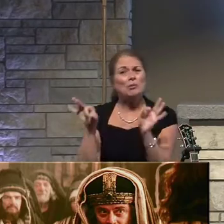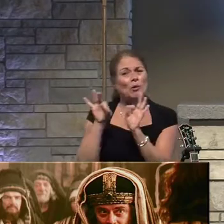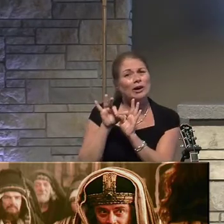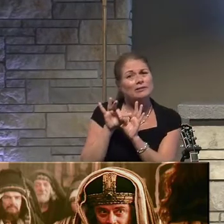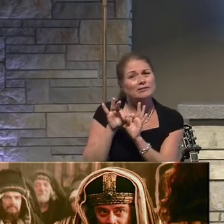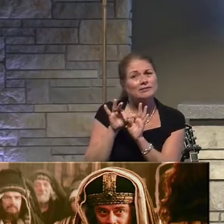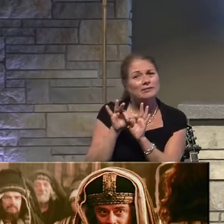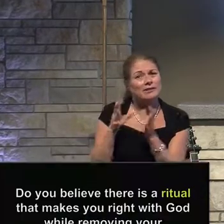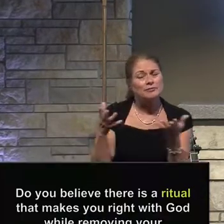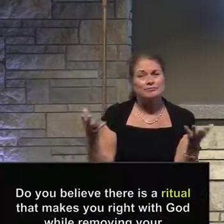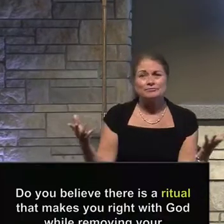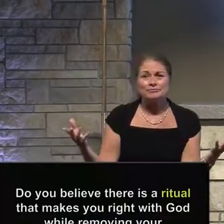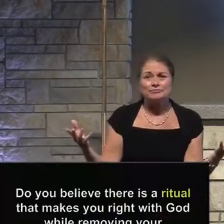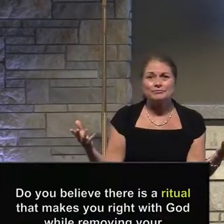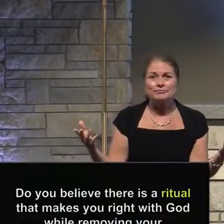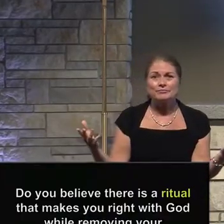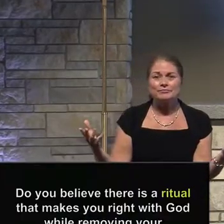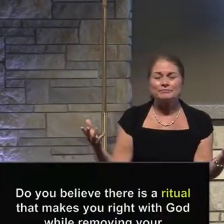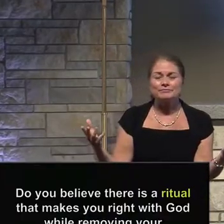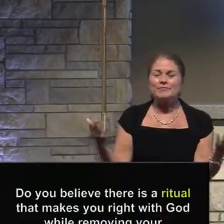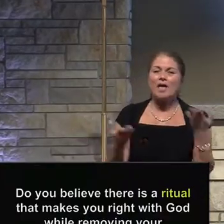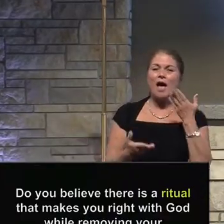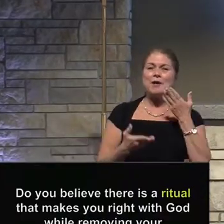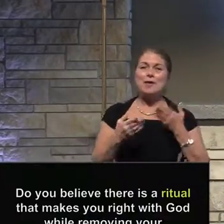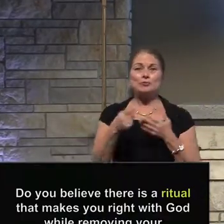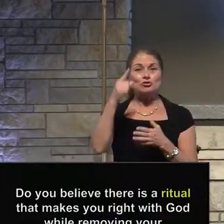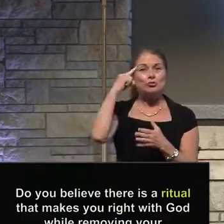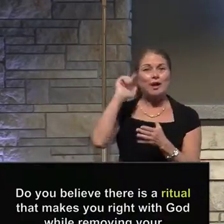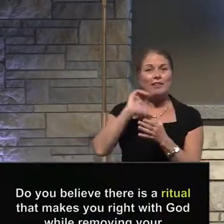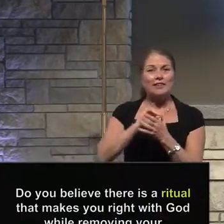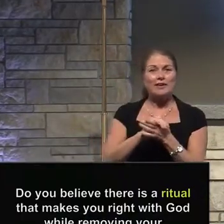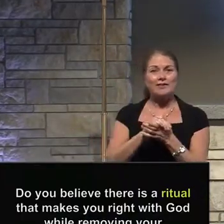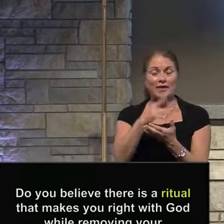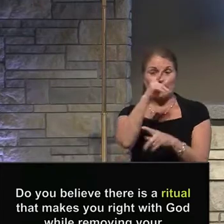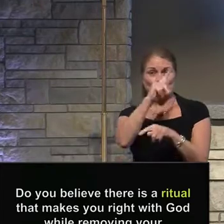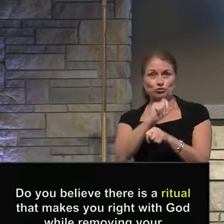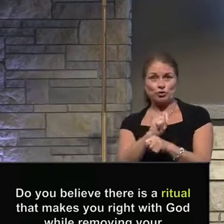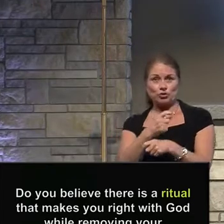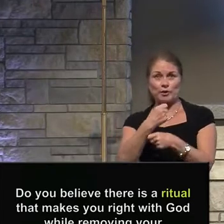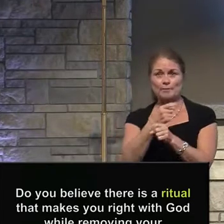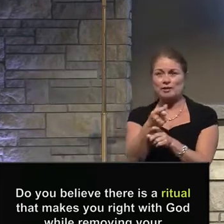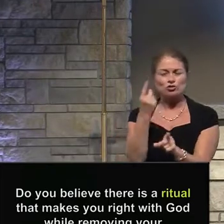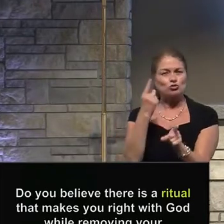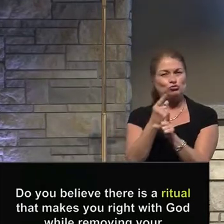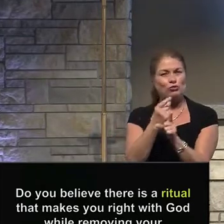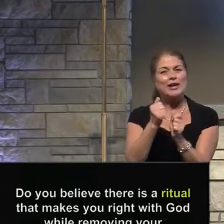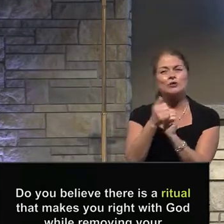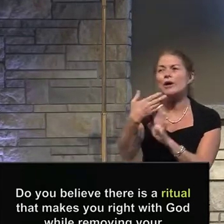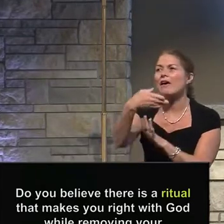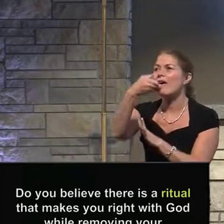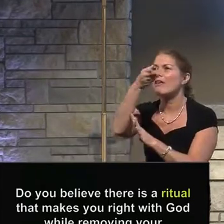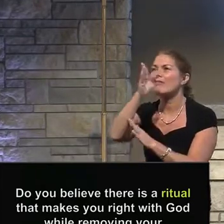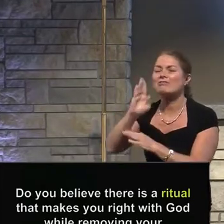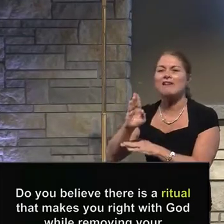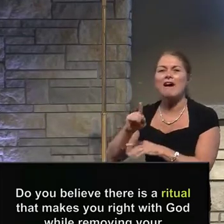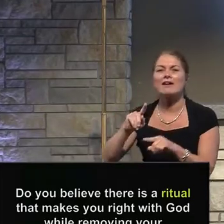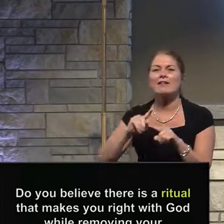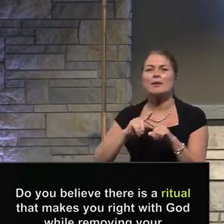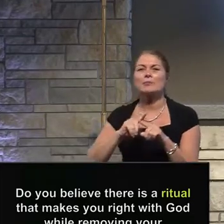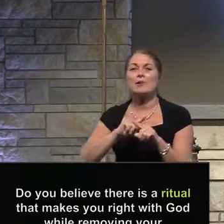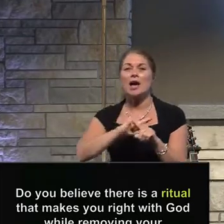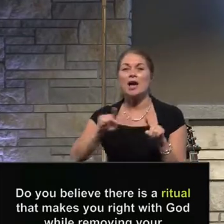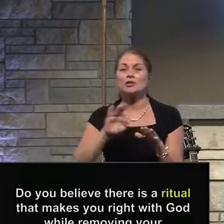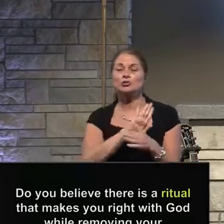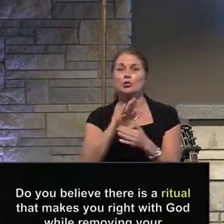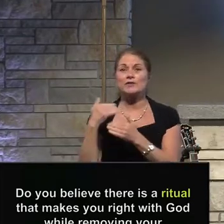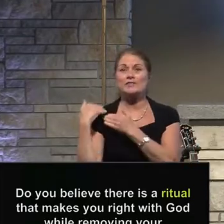How about this one? Do you believe that there is a ritual that makes you right with God while removing your